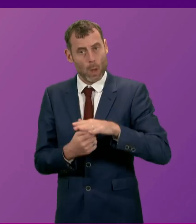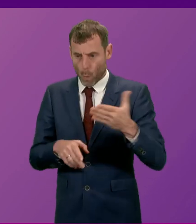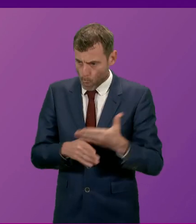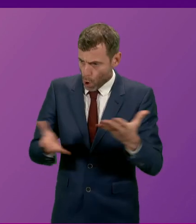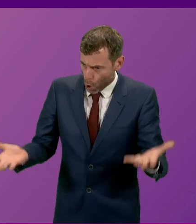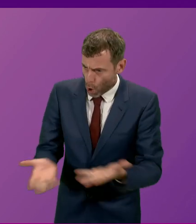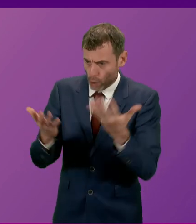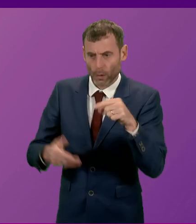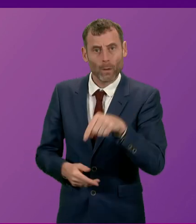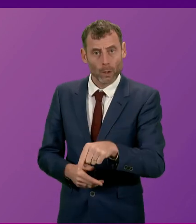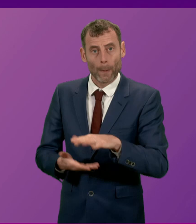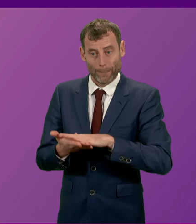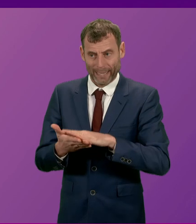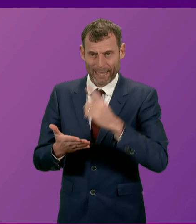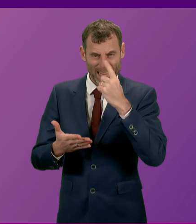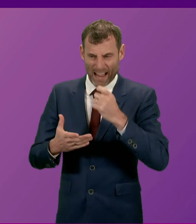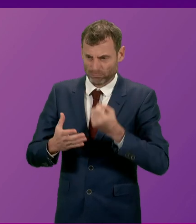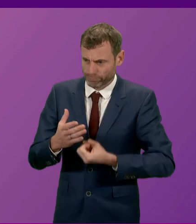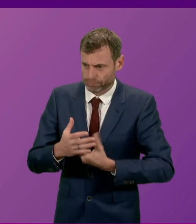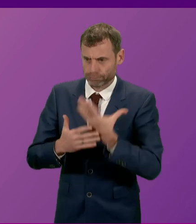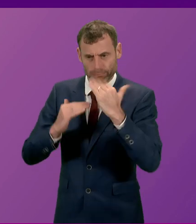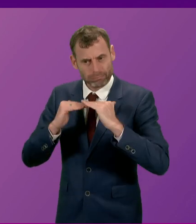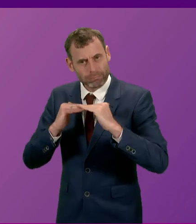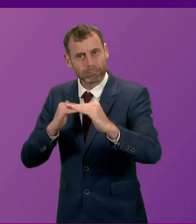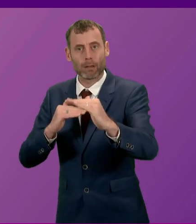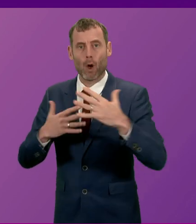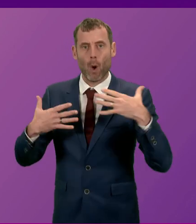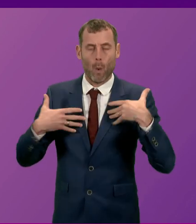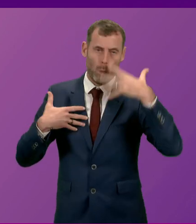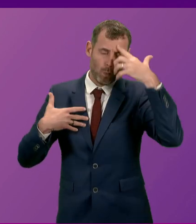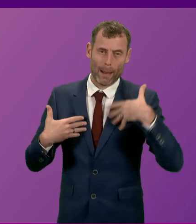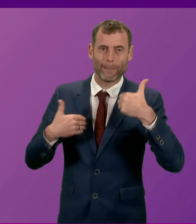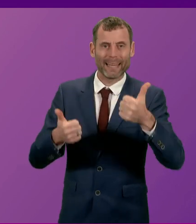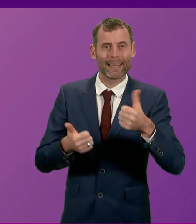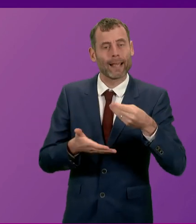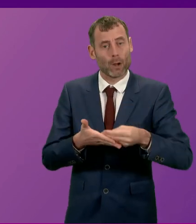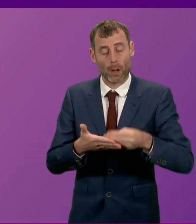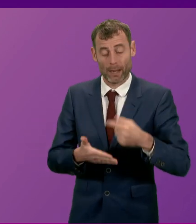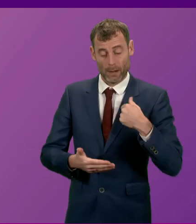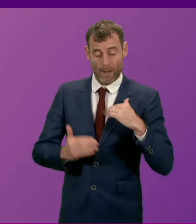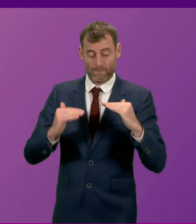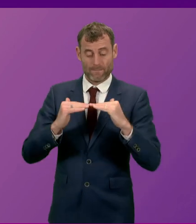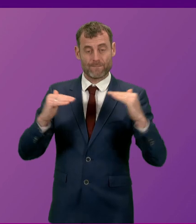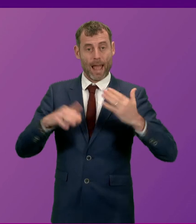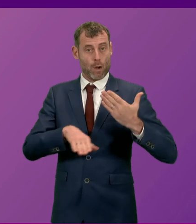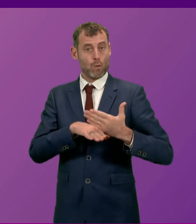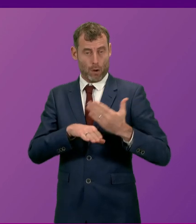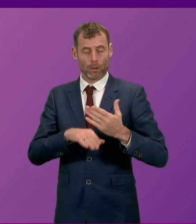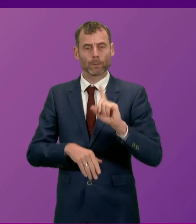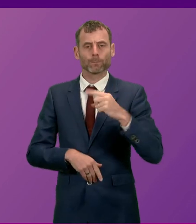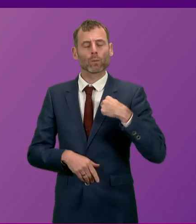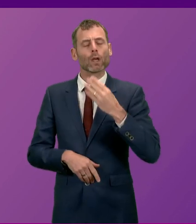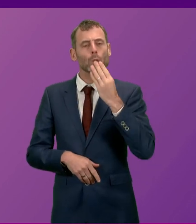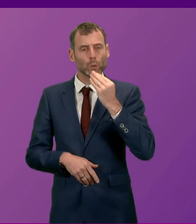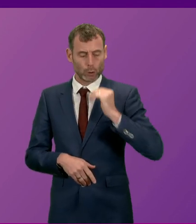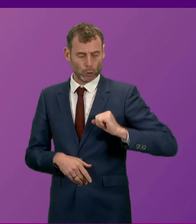and inclusive economic growth and a well-being economy. Through our Fair Work First policy, we are using the Scottish Government's financial powers to drive